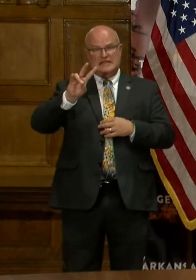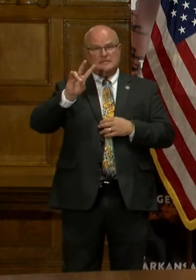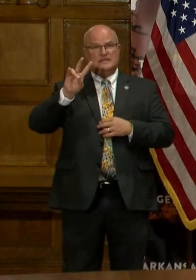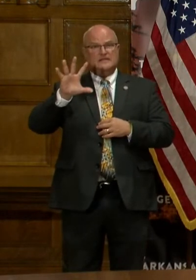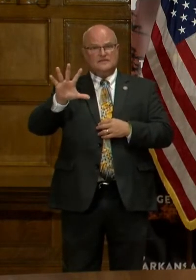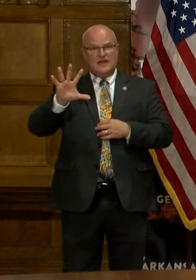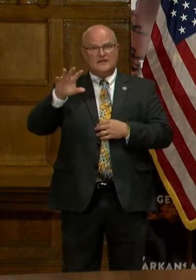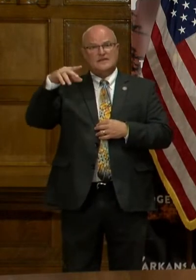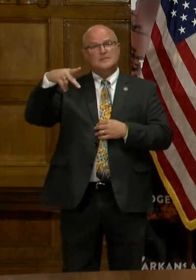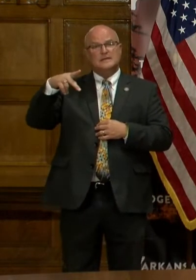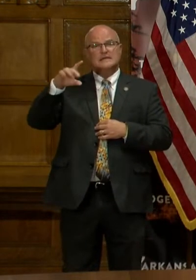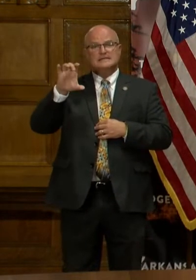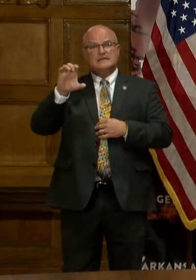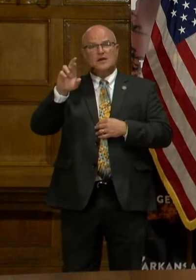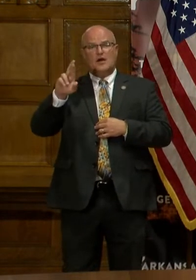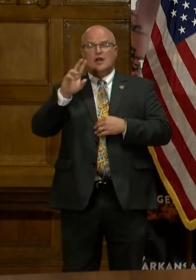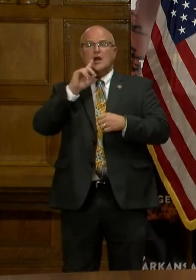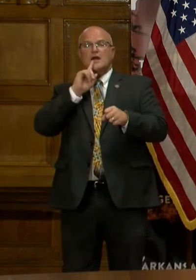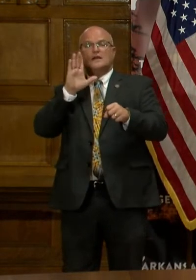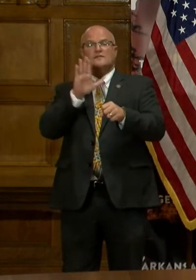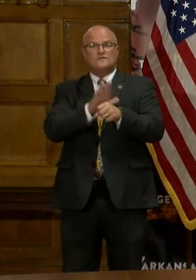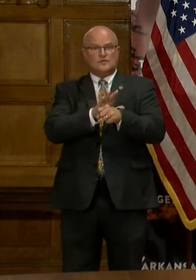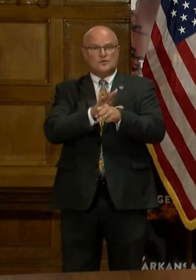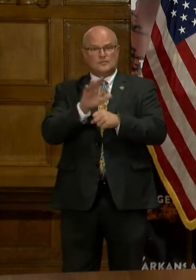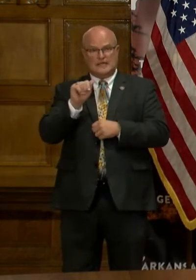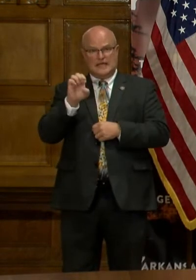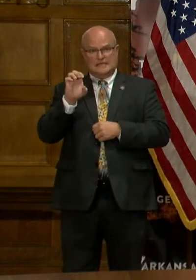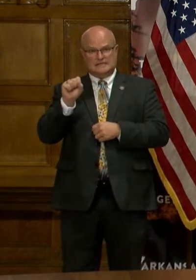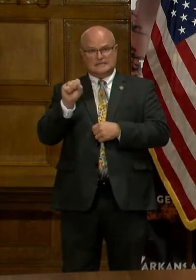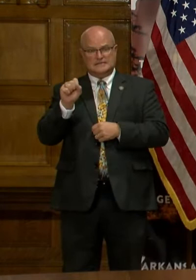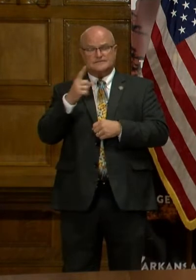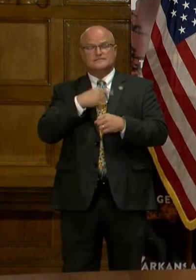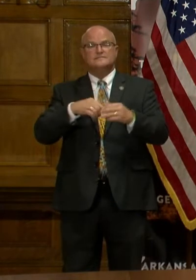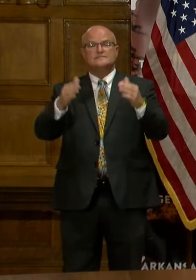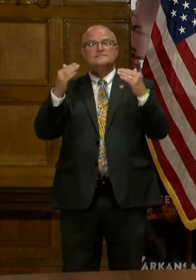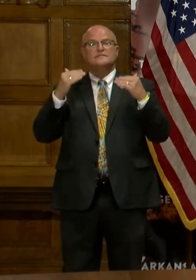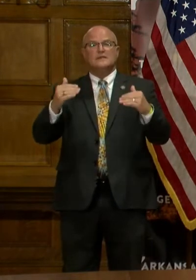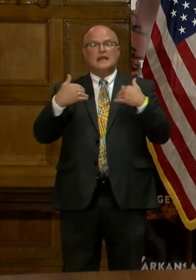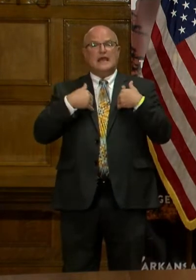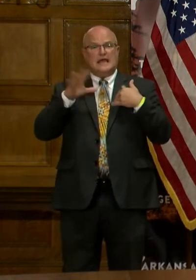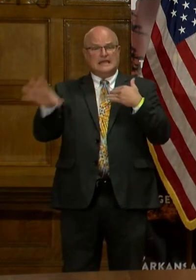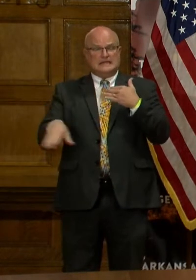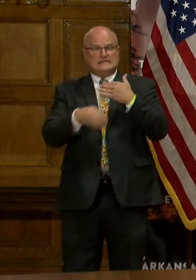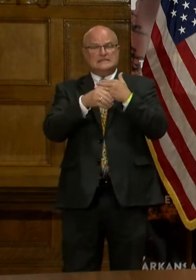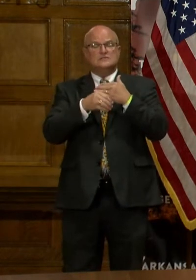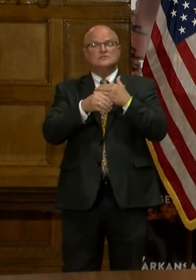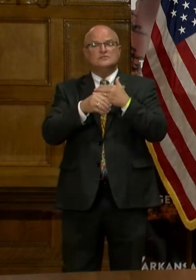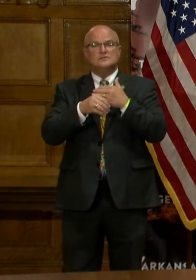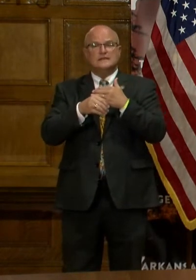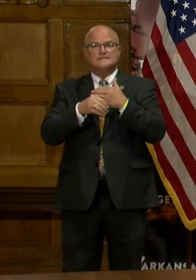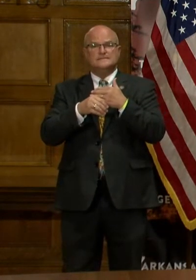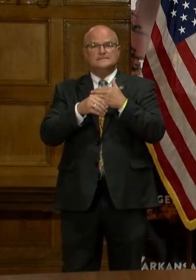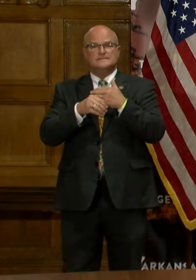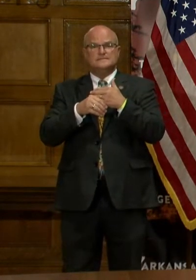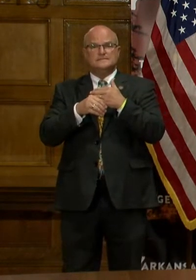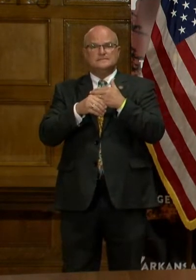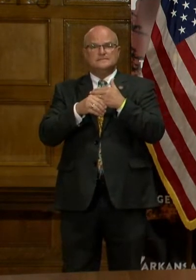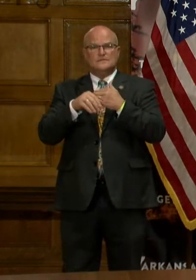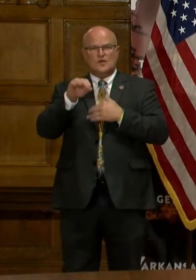975 PCR confirmed cases. We've had an additional